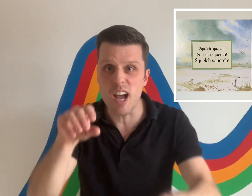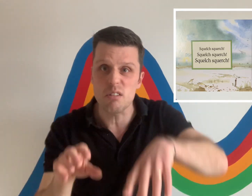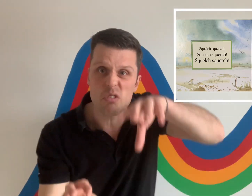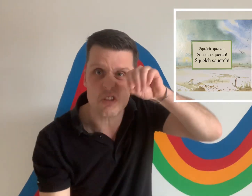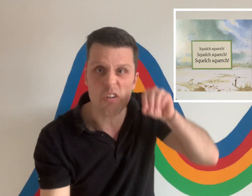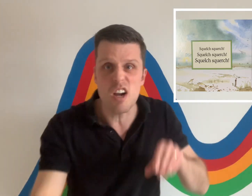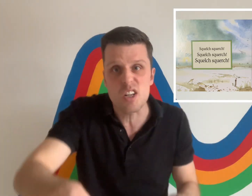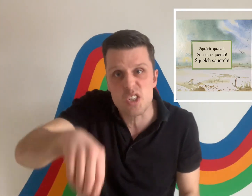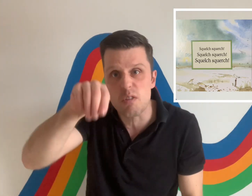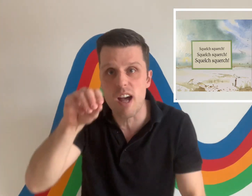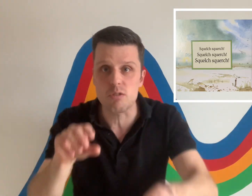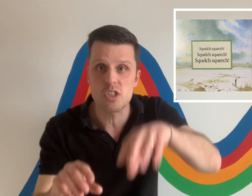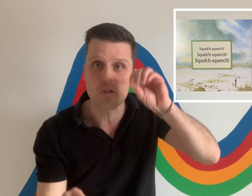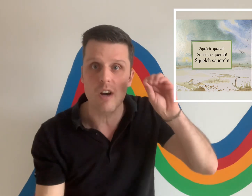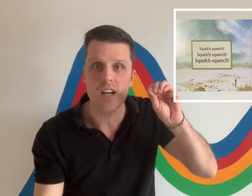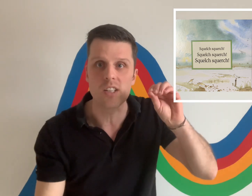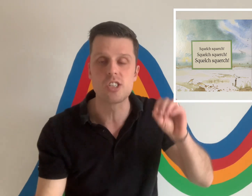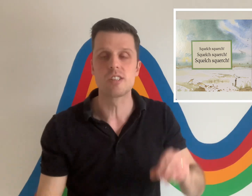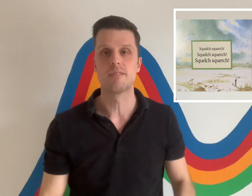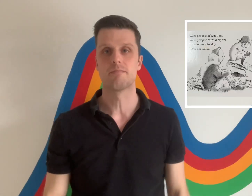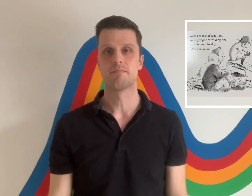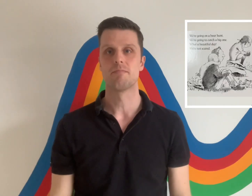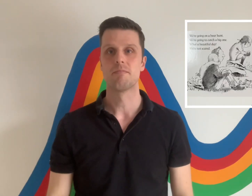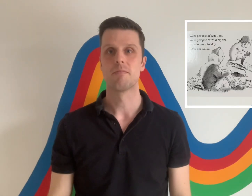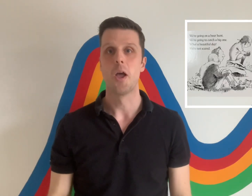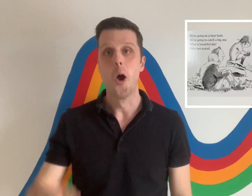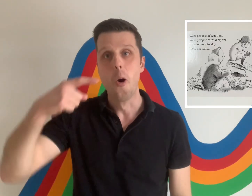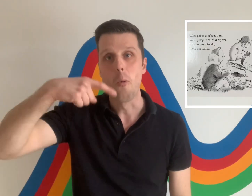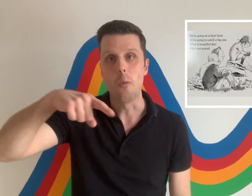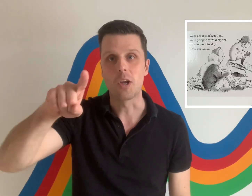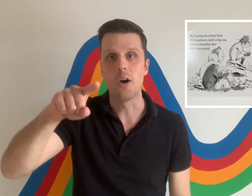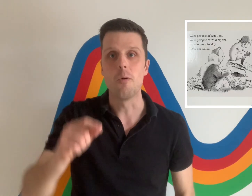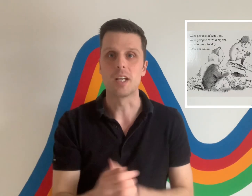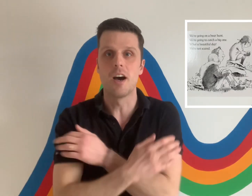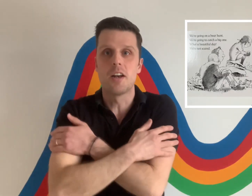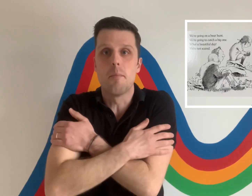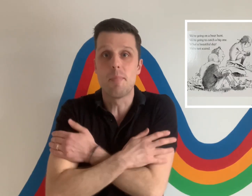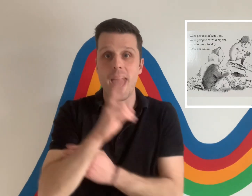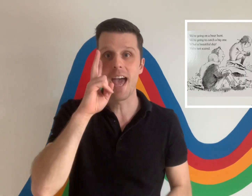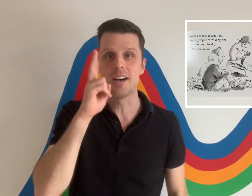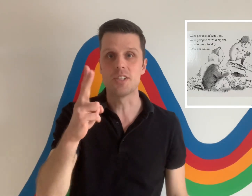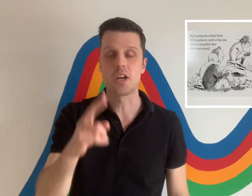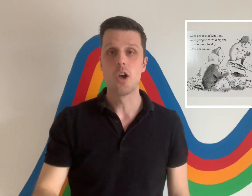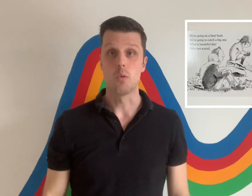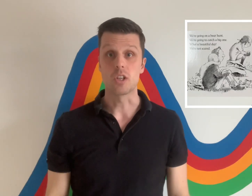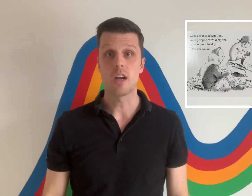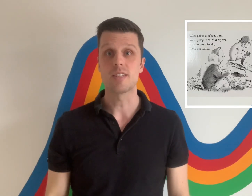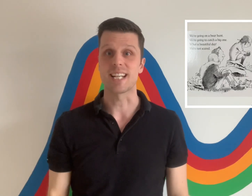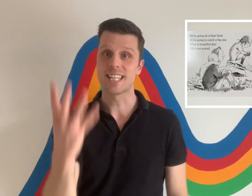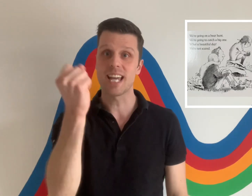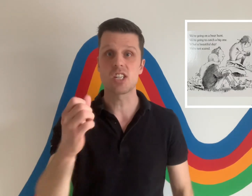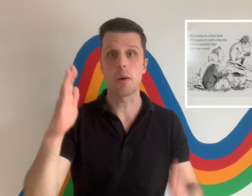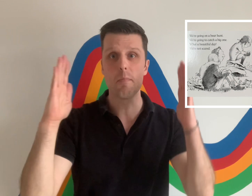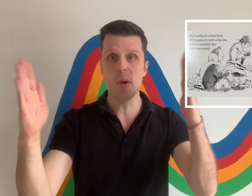squelch, squirch, squelch, squirch. We're going on a bear hunt. We're going to catch a big